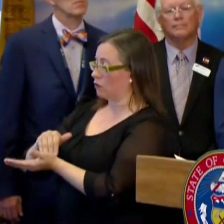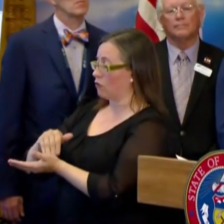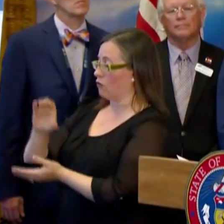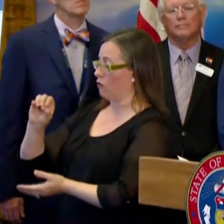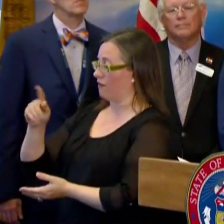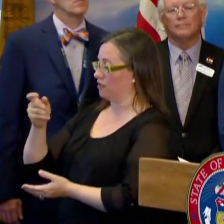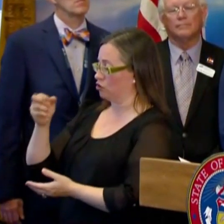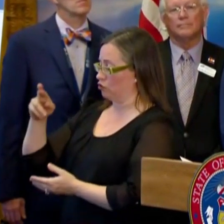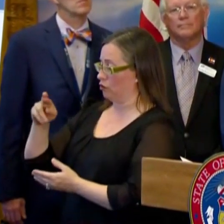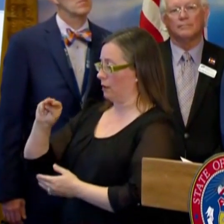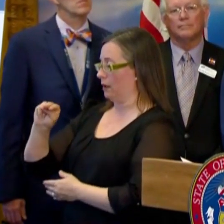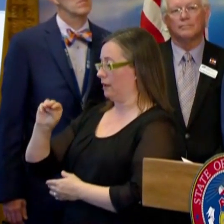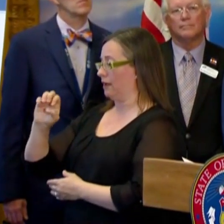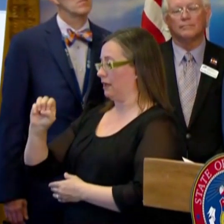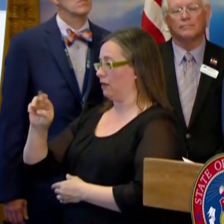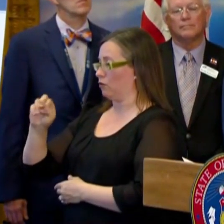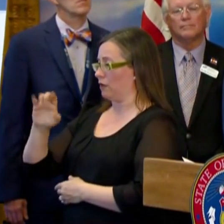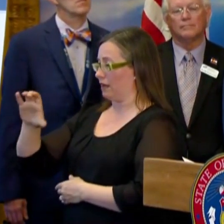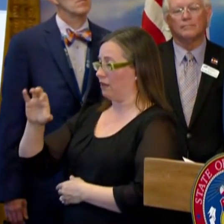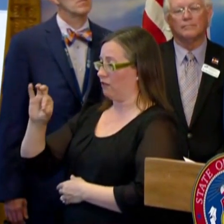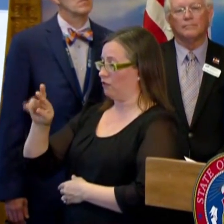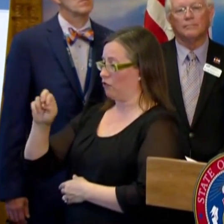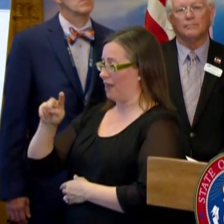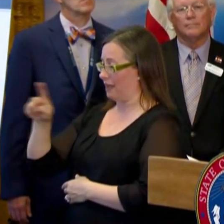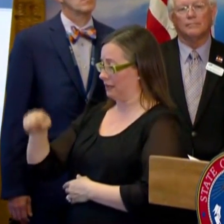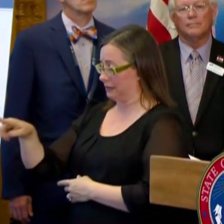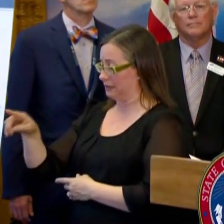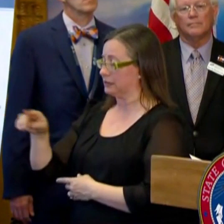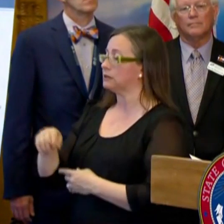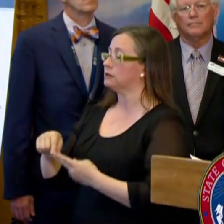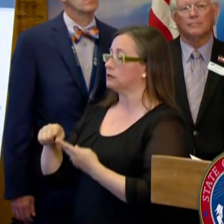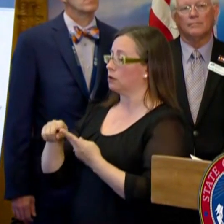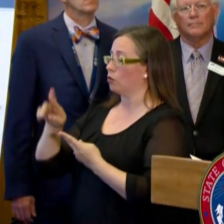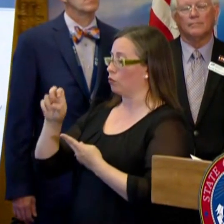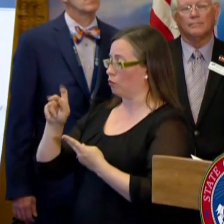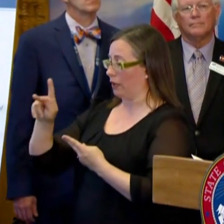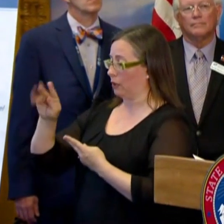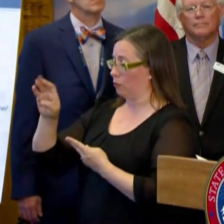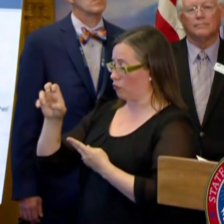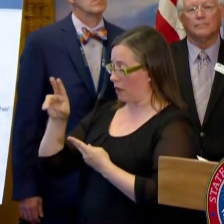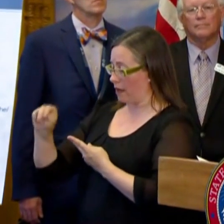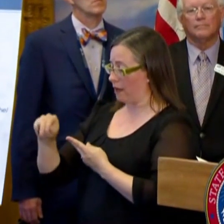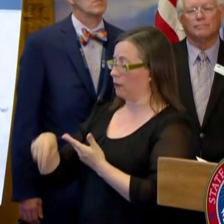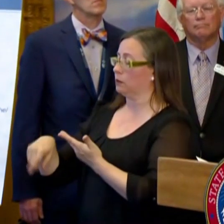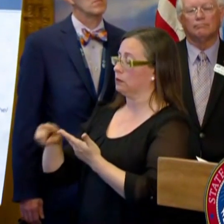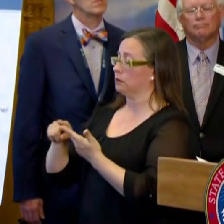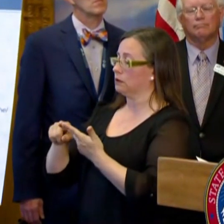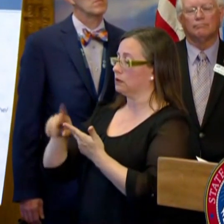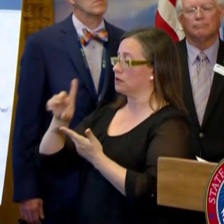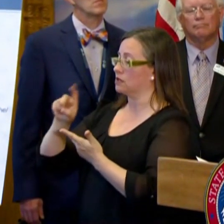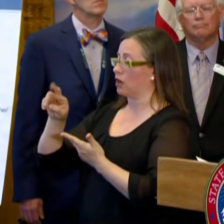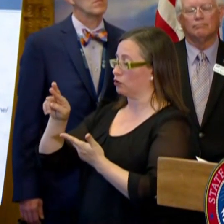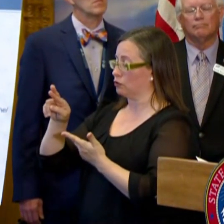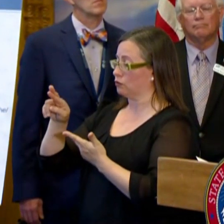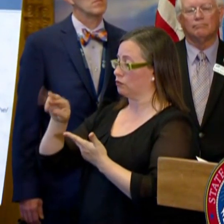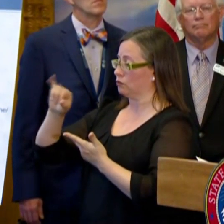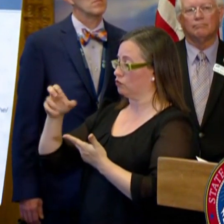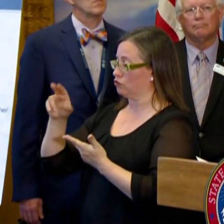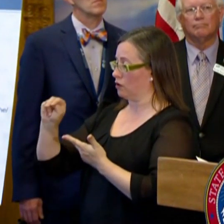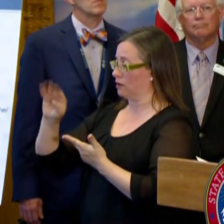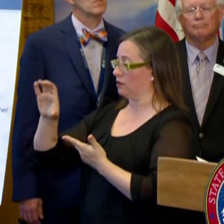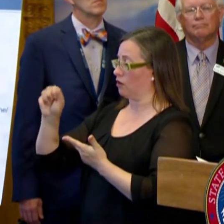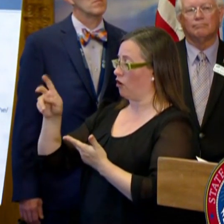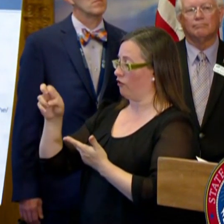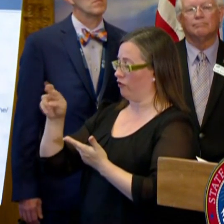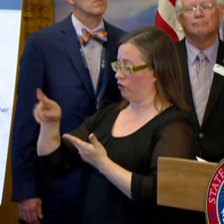France, including the Chair of the State Board of Health, Rick Brown, including Dr. John